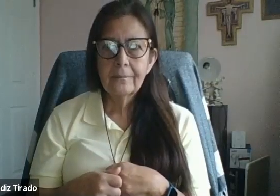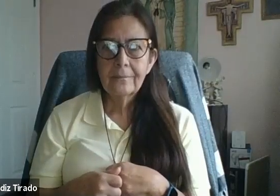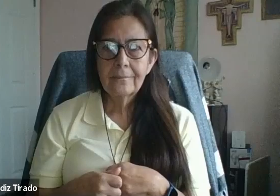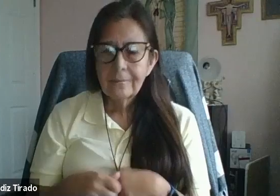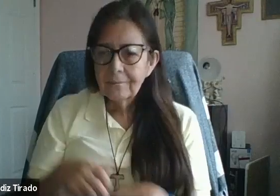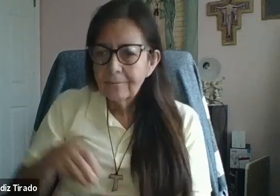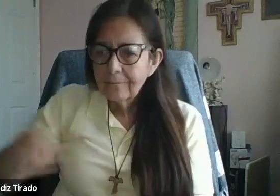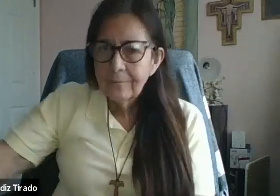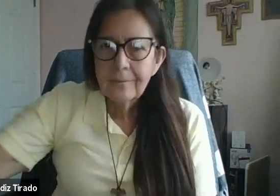Can you see yourself, Maria?